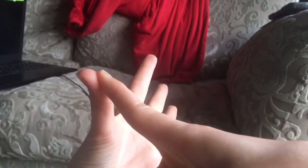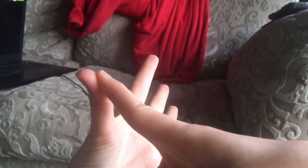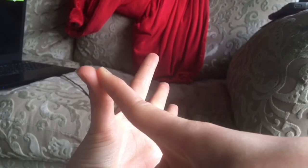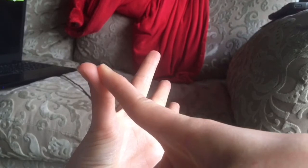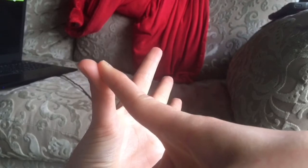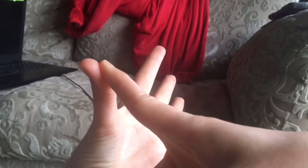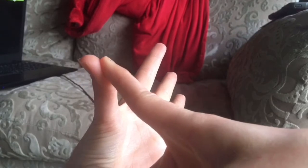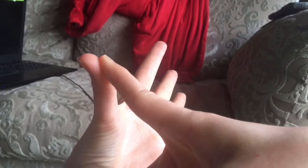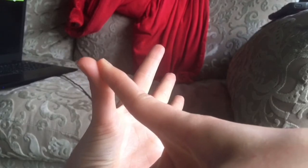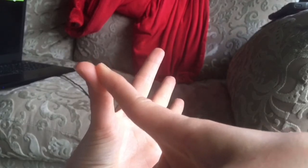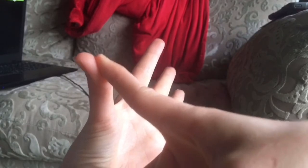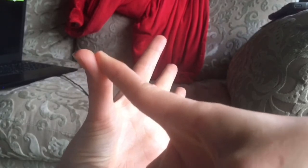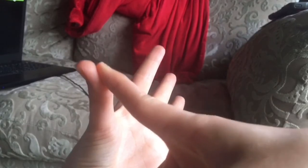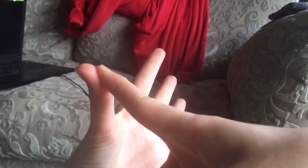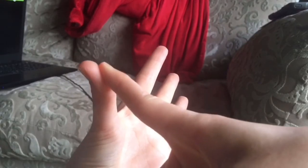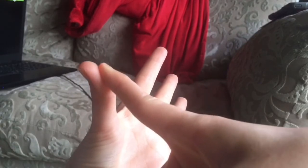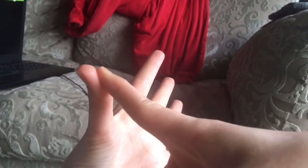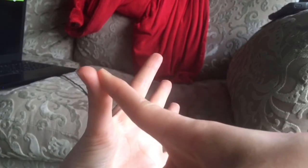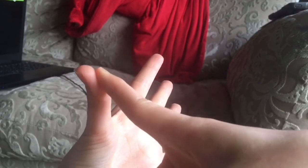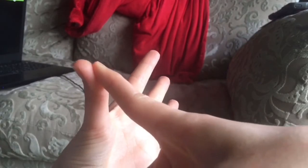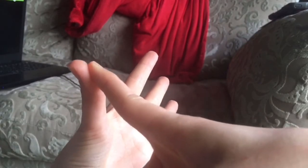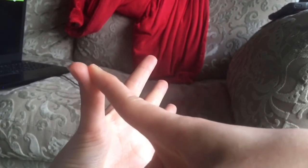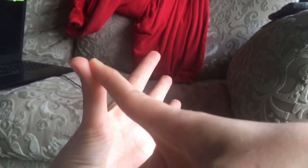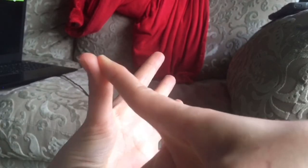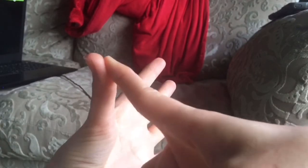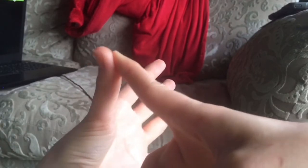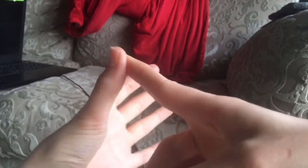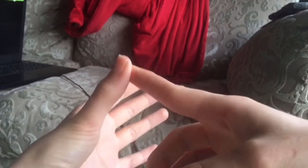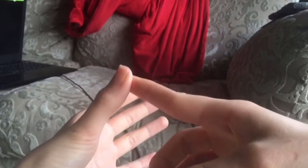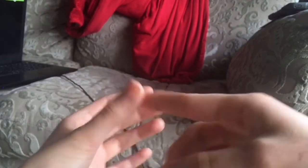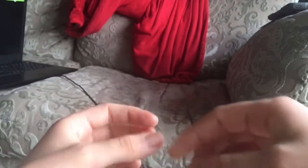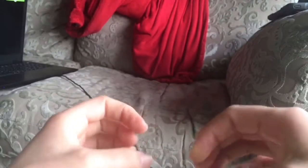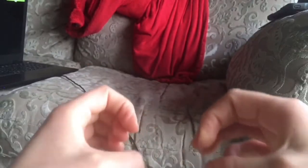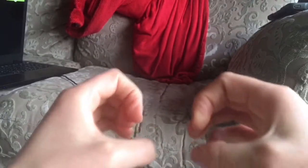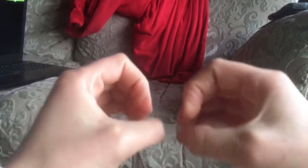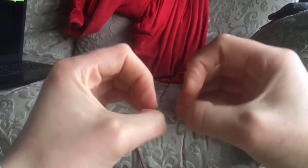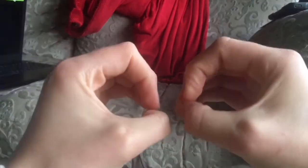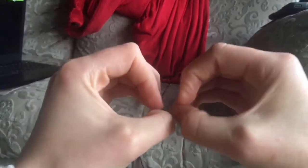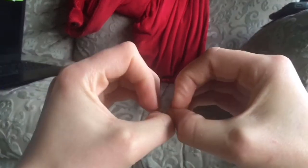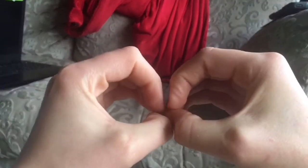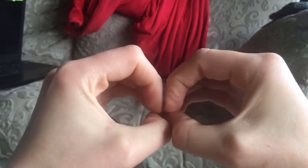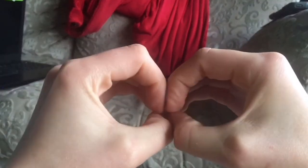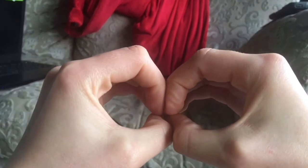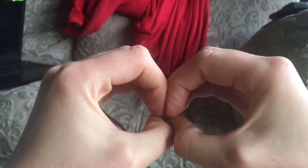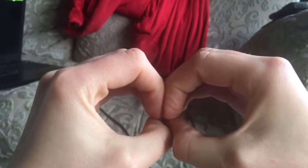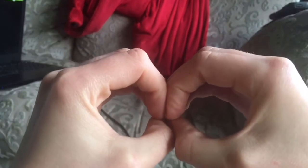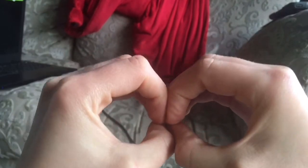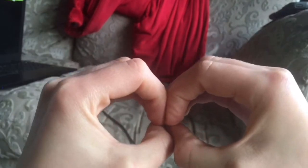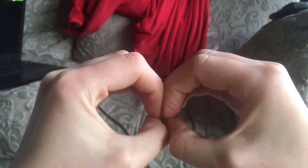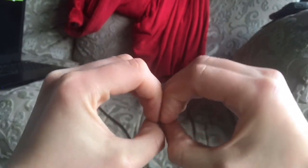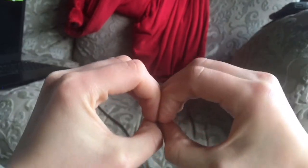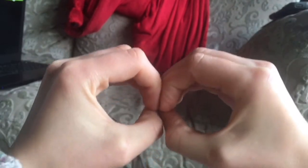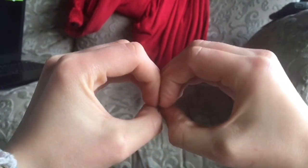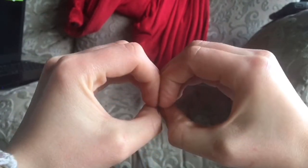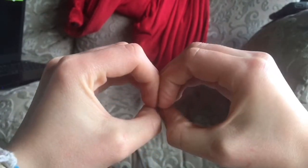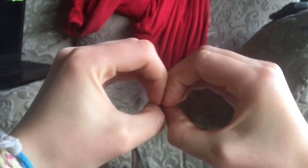out. And that's A. Now we're on to B, and we're going to make it like binoculars. And it's B